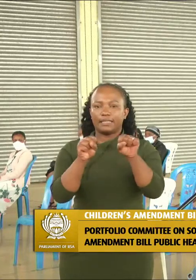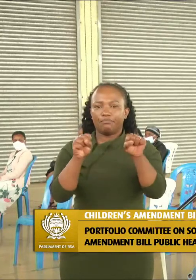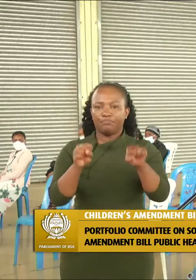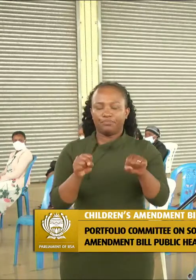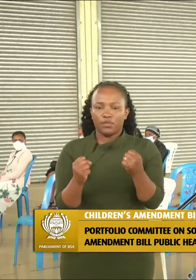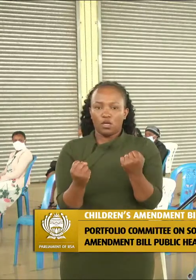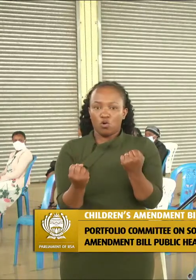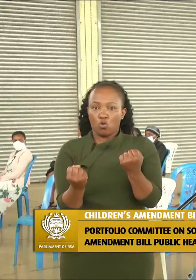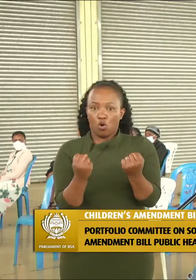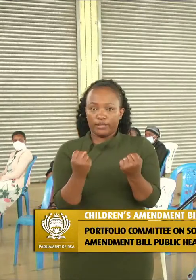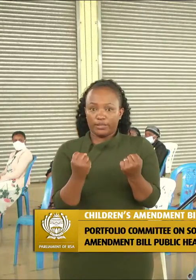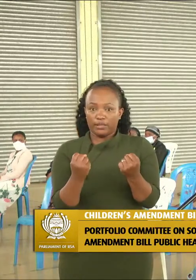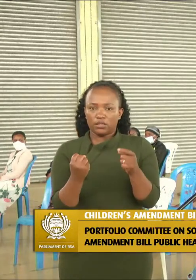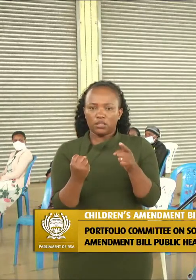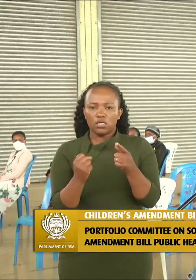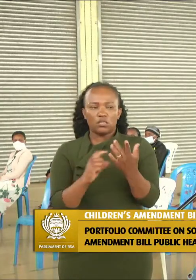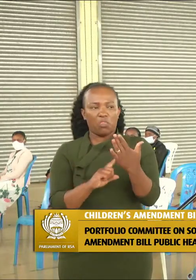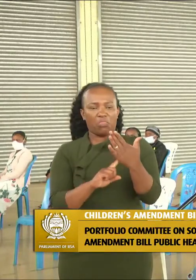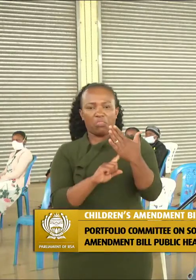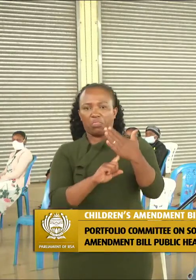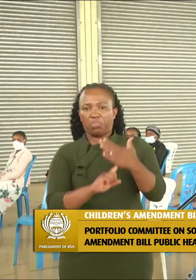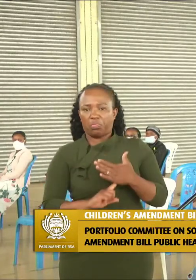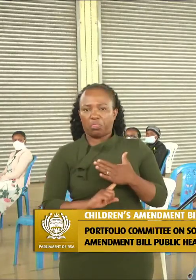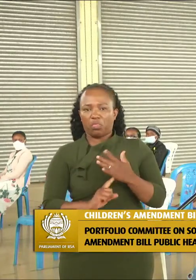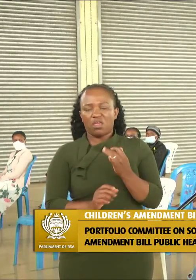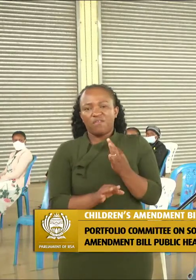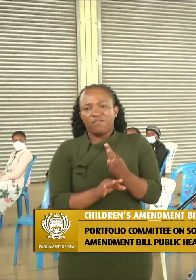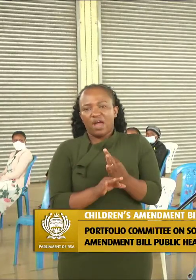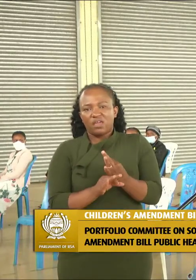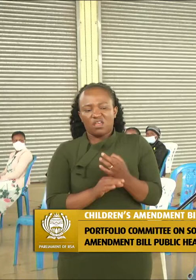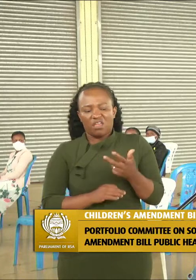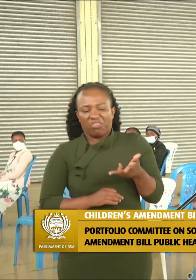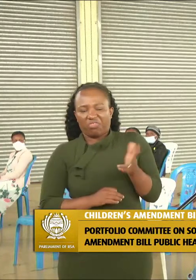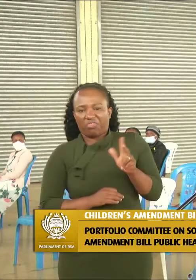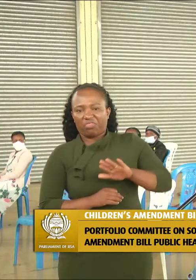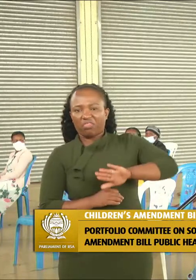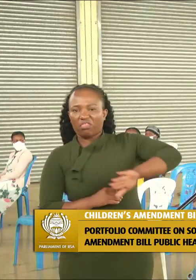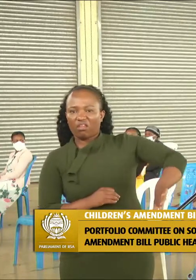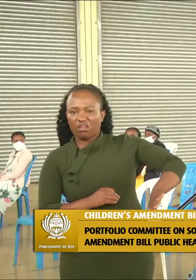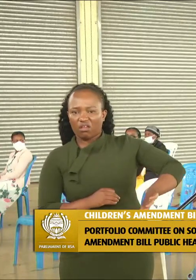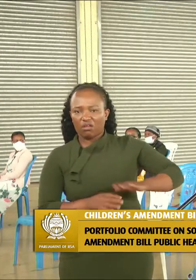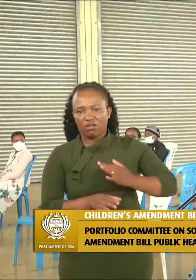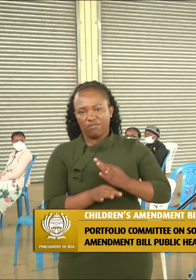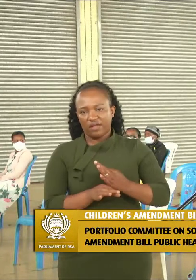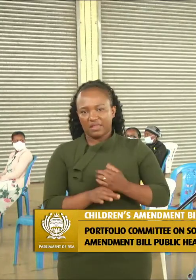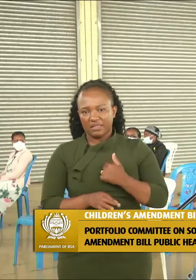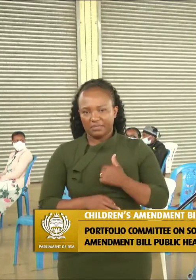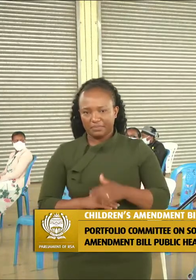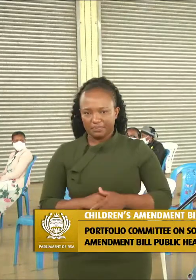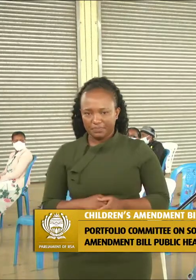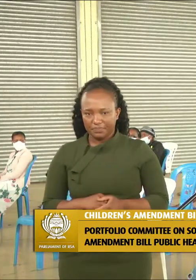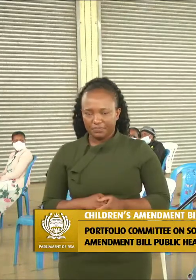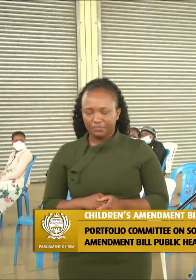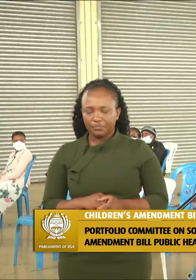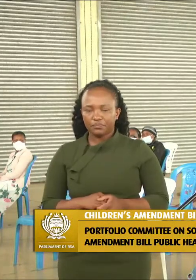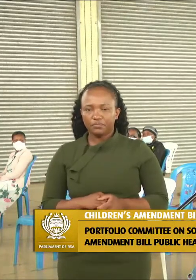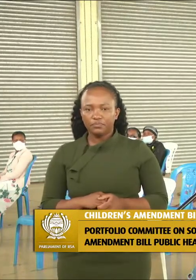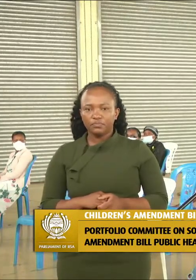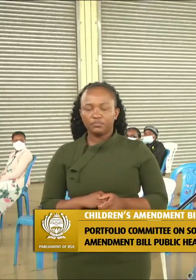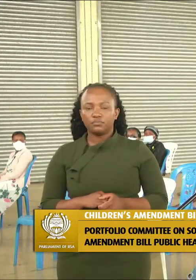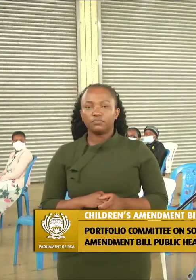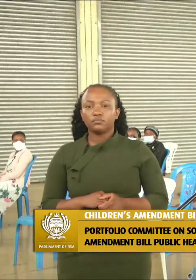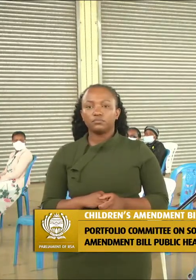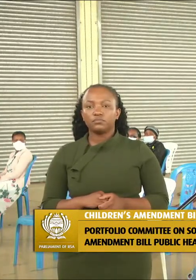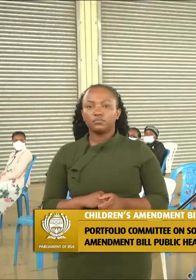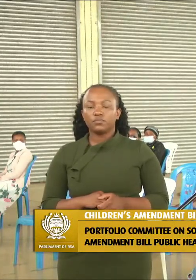ngathi sivalelwa ngaphandle abameli bemndeni kisho ke nezobulungisa. Children